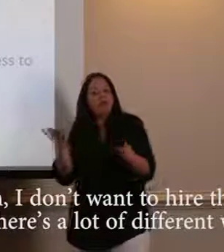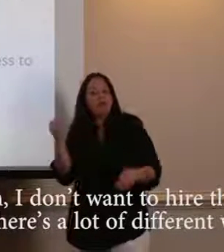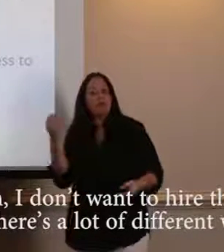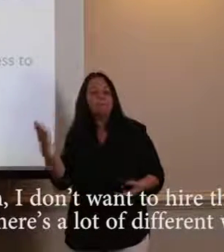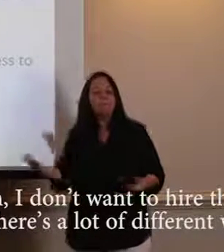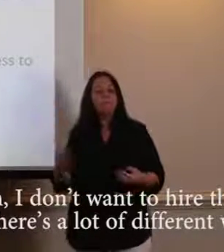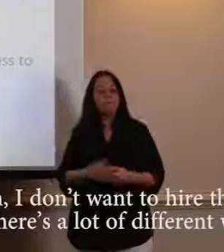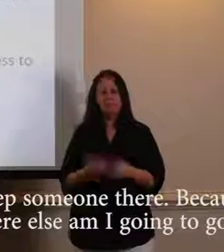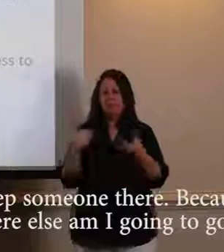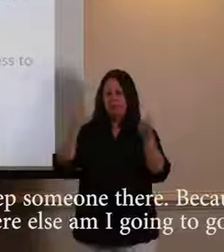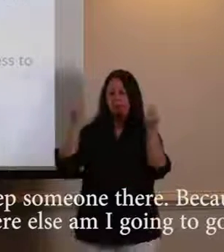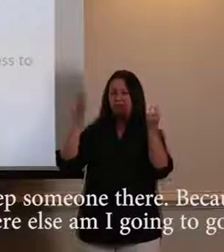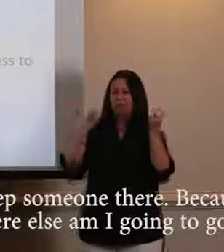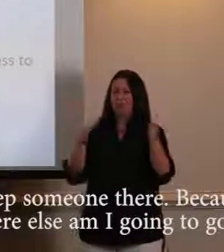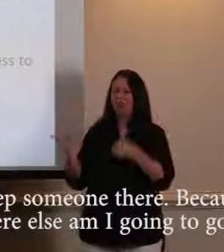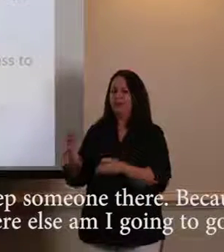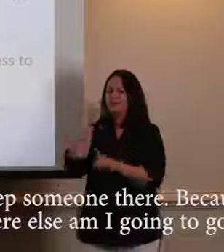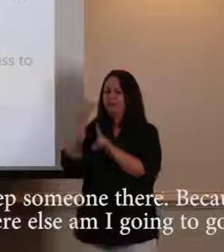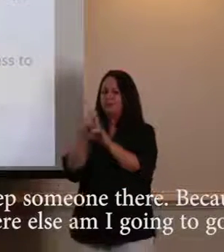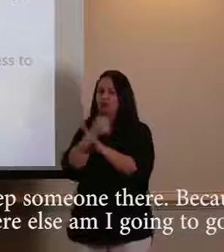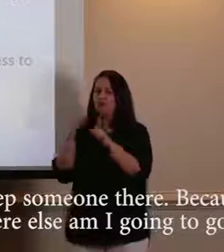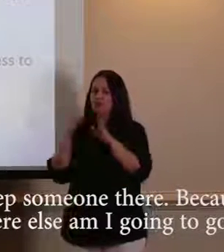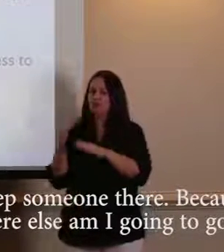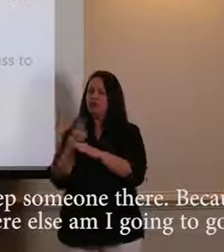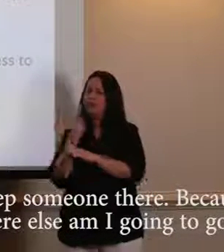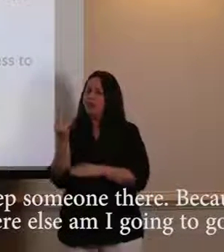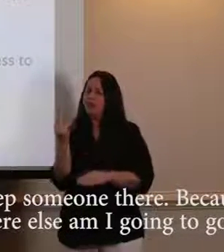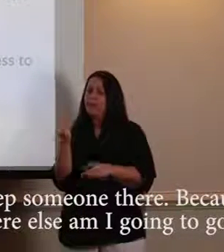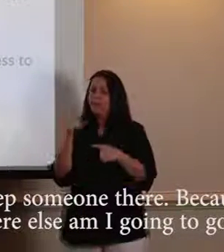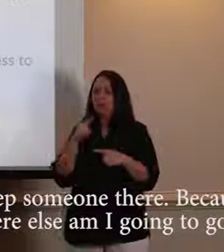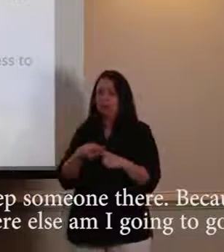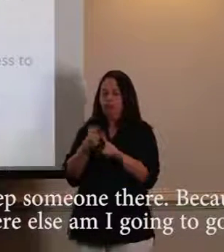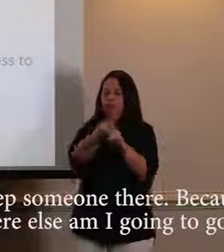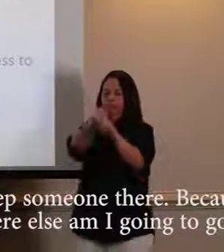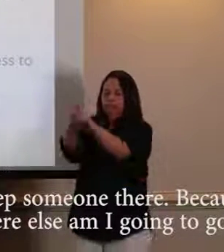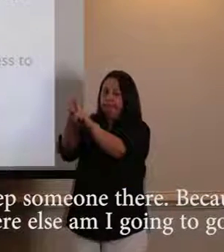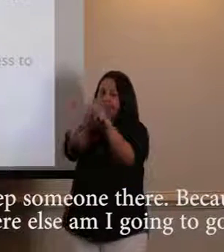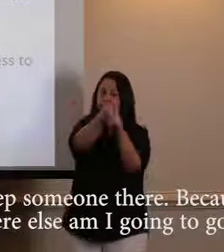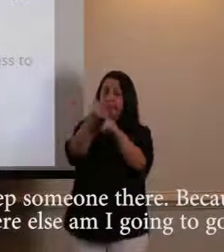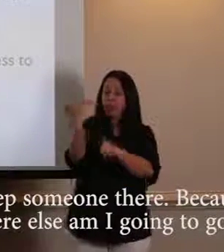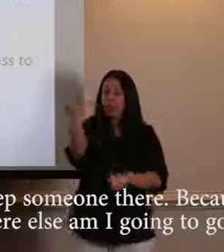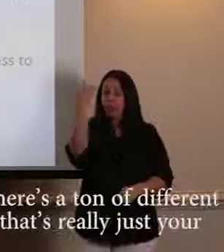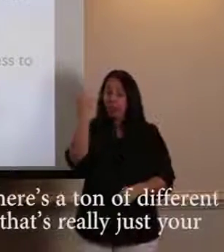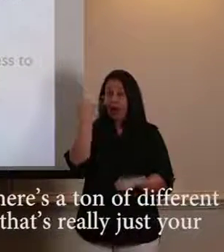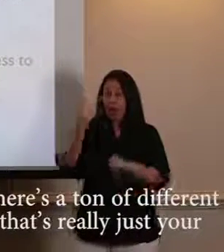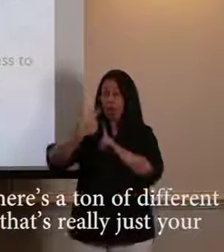There's a lot of different ways that abusers use money to keep someone there, because if they leave, they feel like, where else am I going to go? I have nothing.